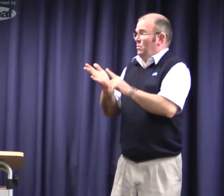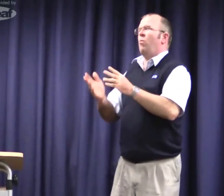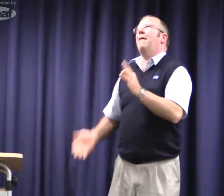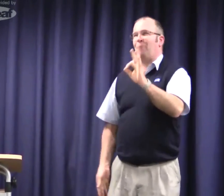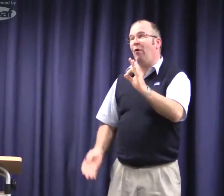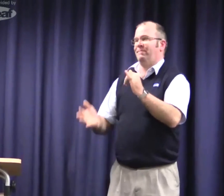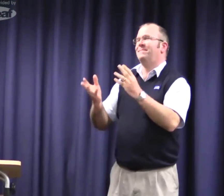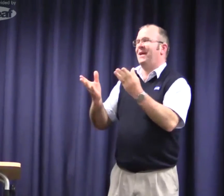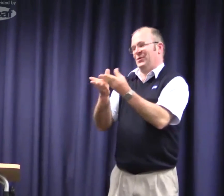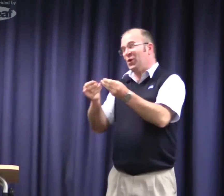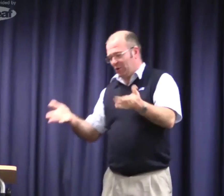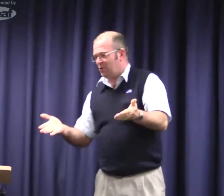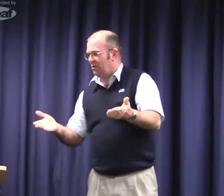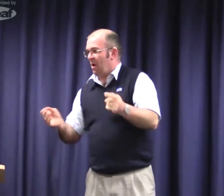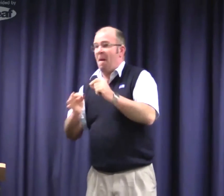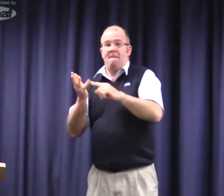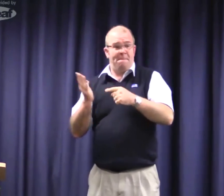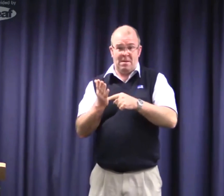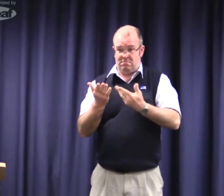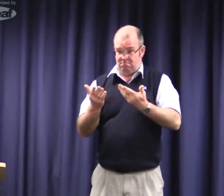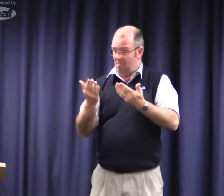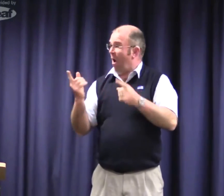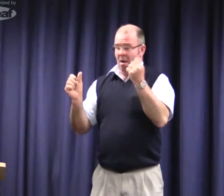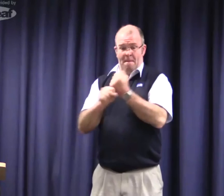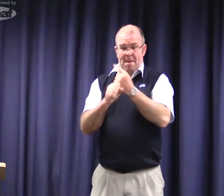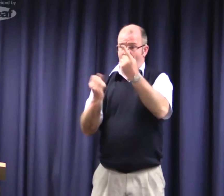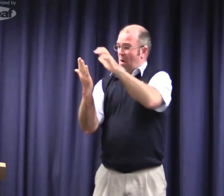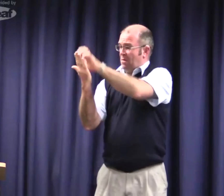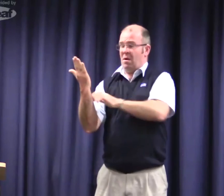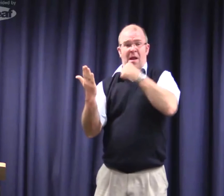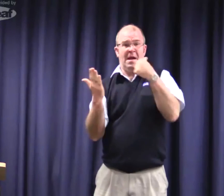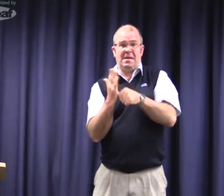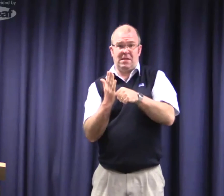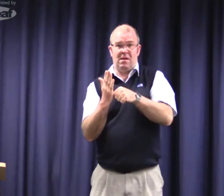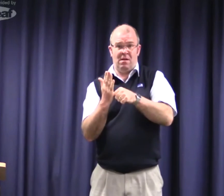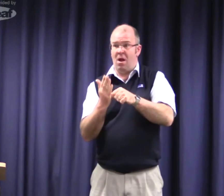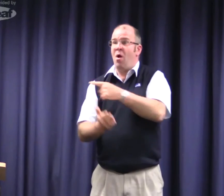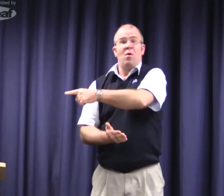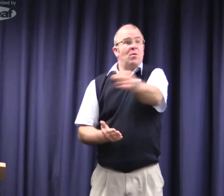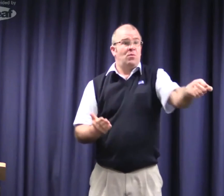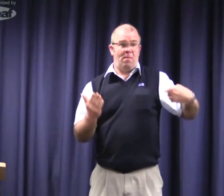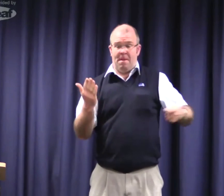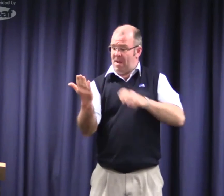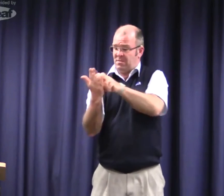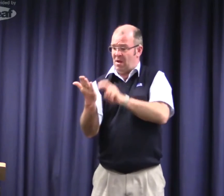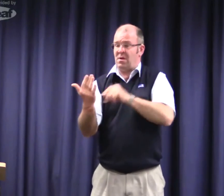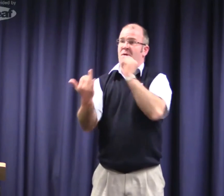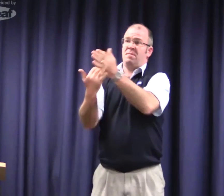I think it's a simple solution. Well, not a solution, but let's just make a one-pager